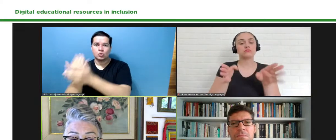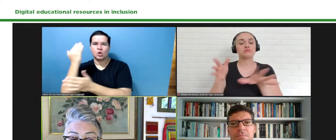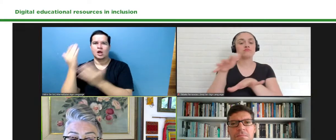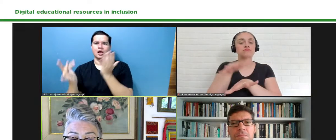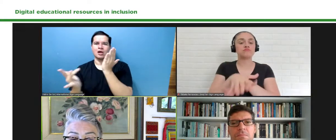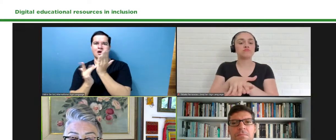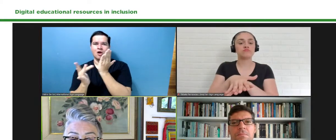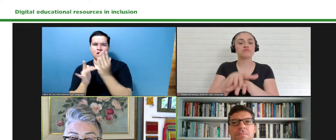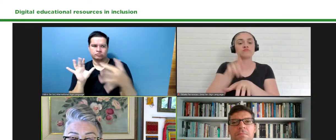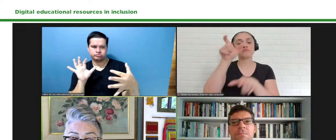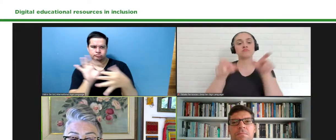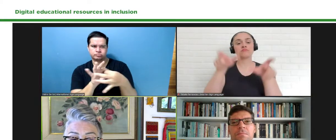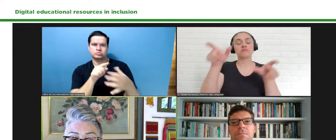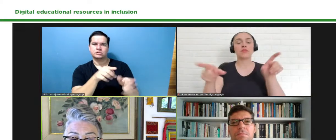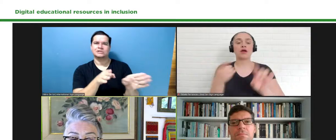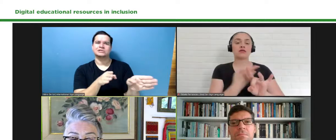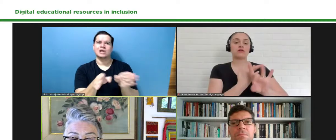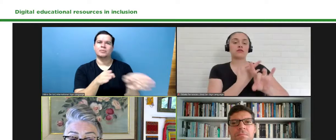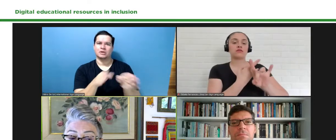called inclusive